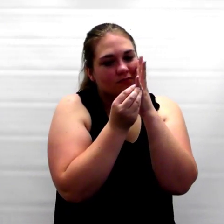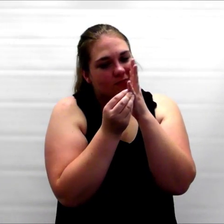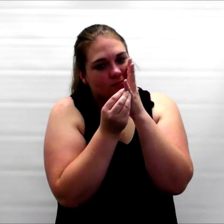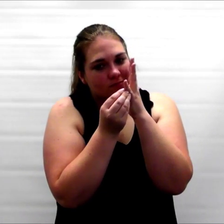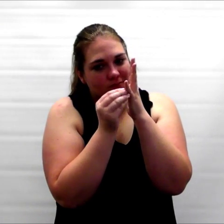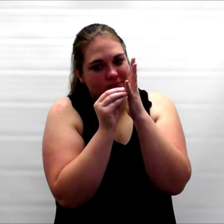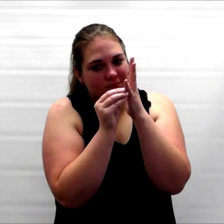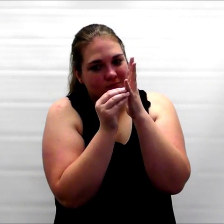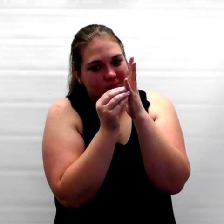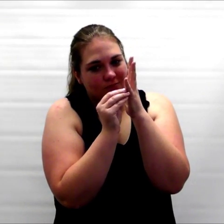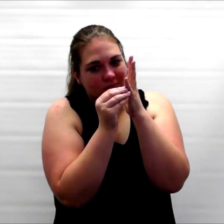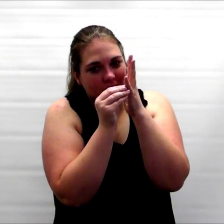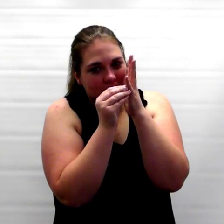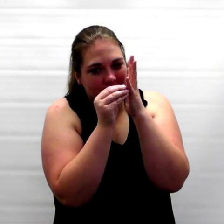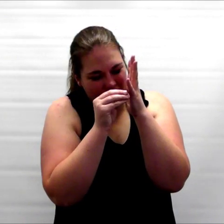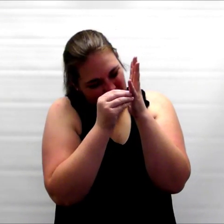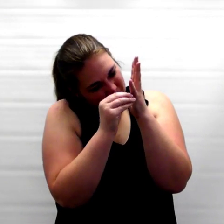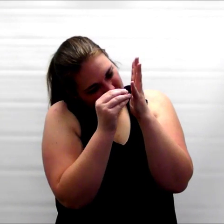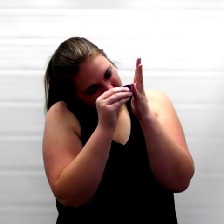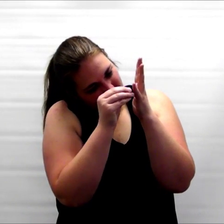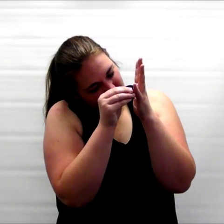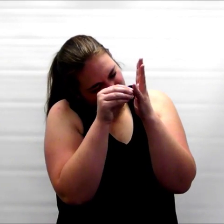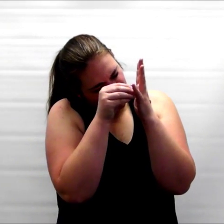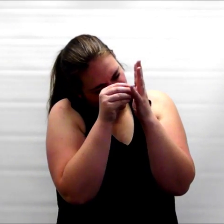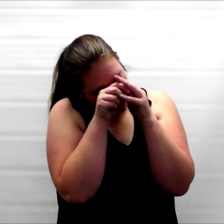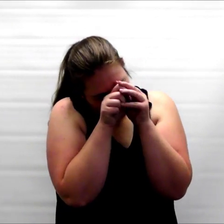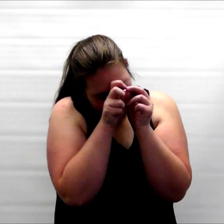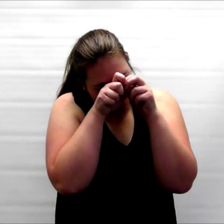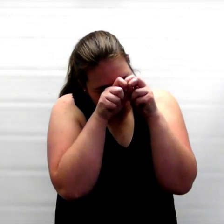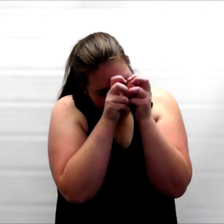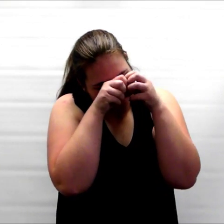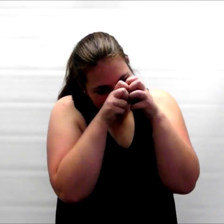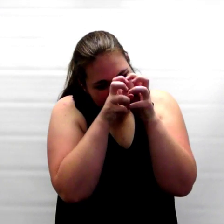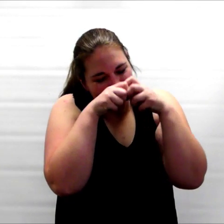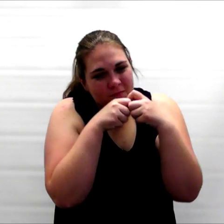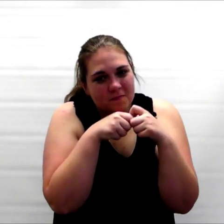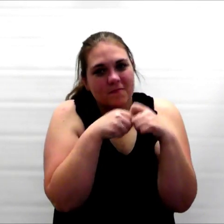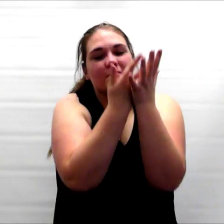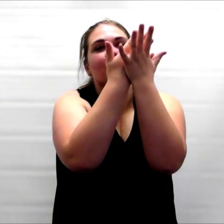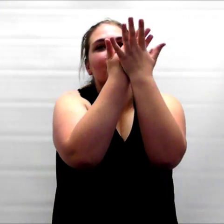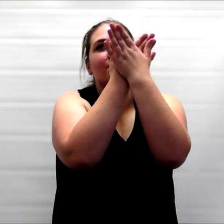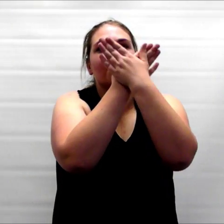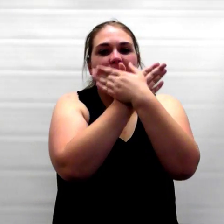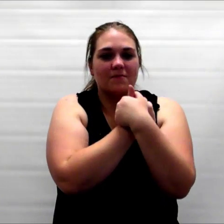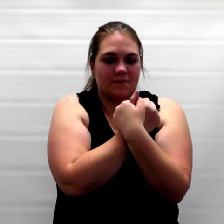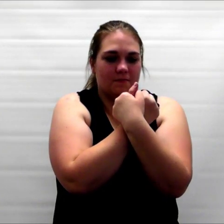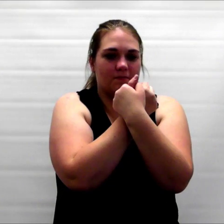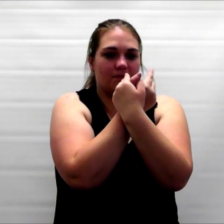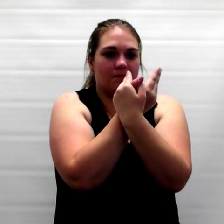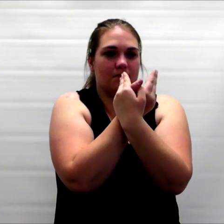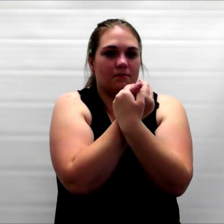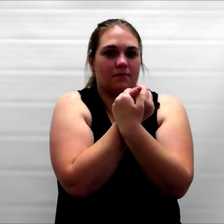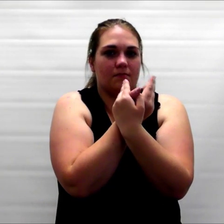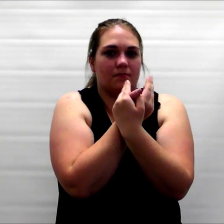he starts to move. And he breaks himself open and he becomes a